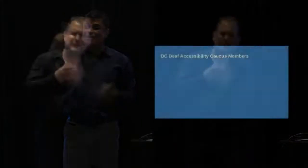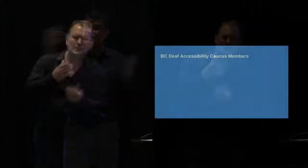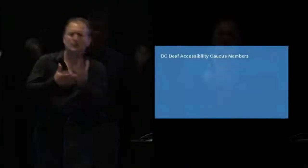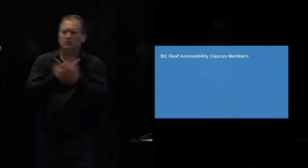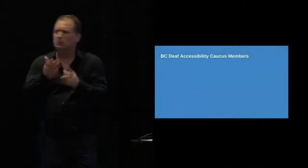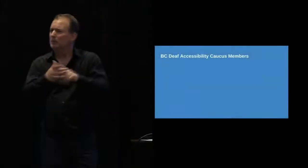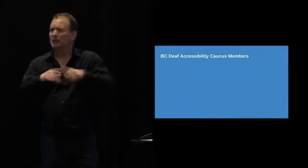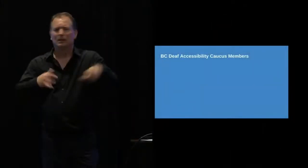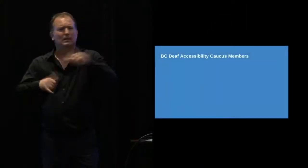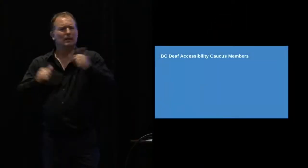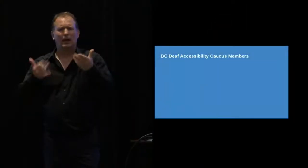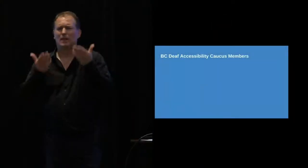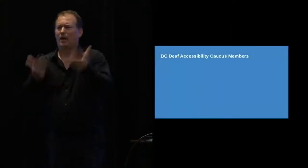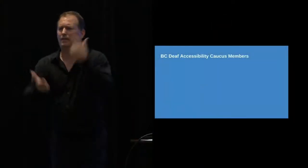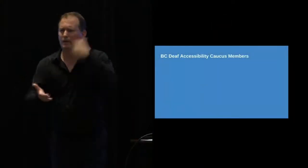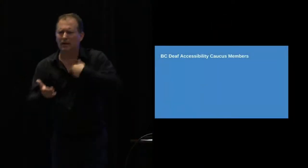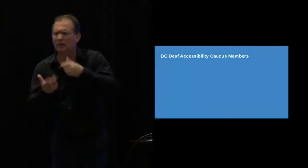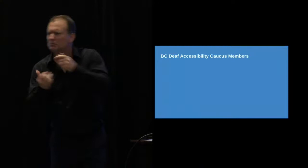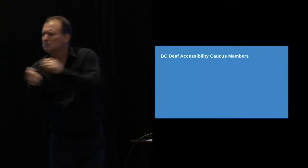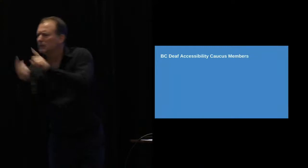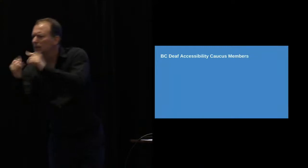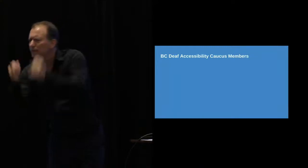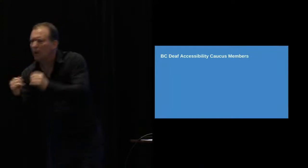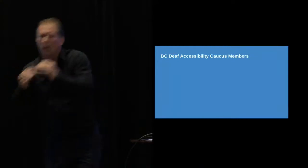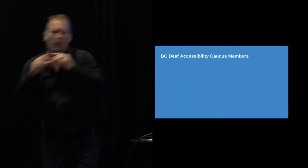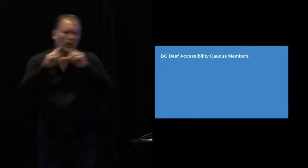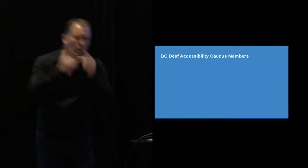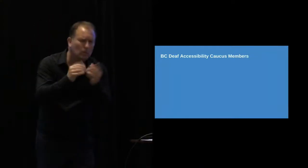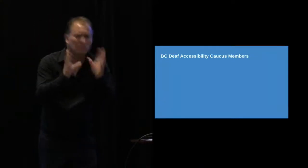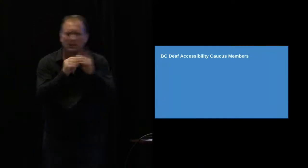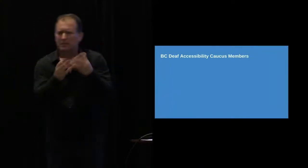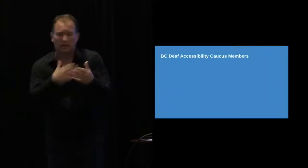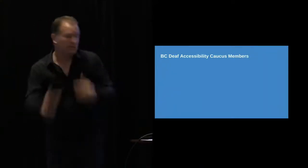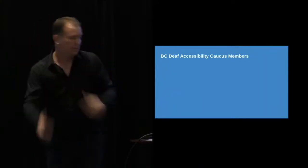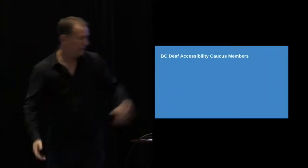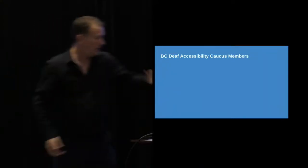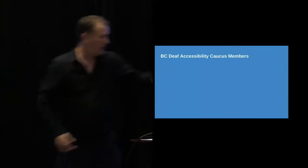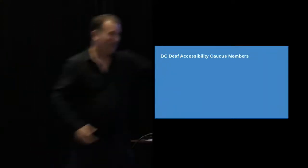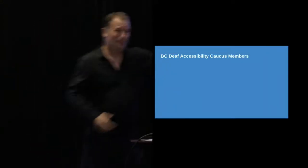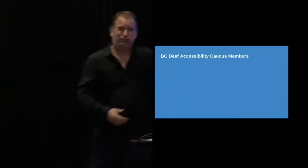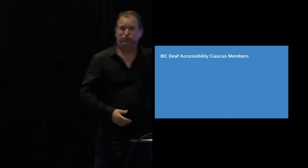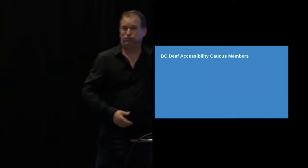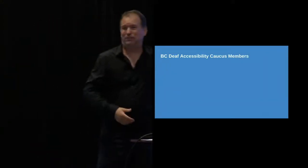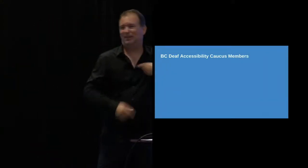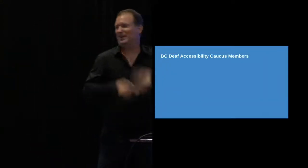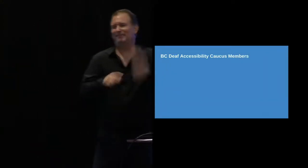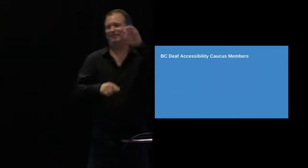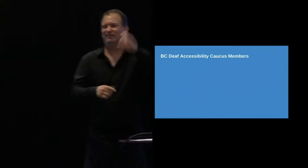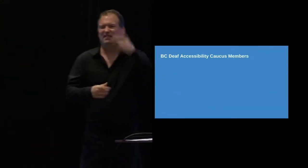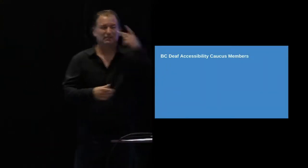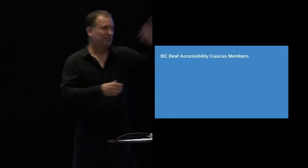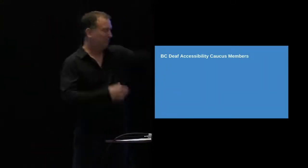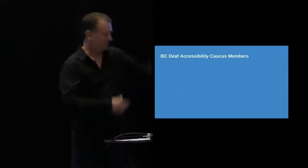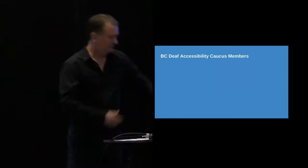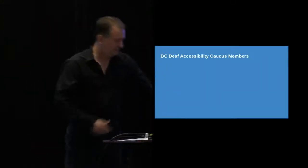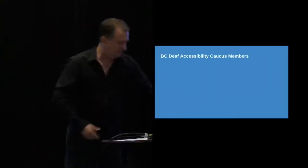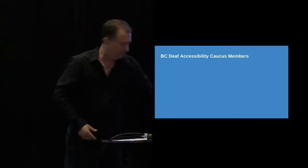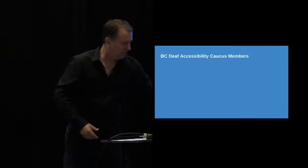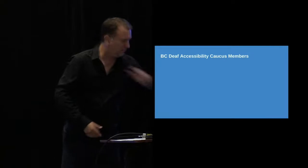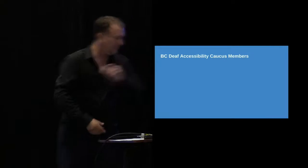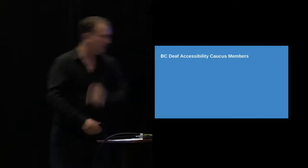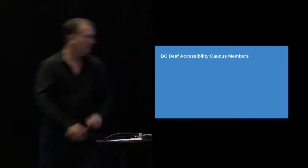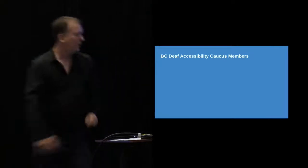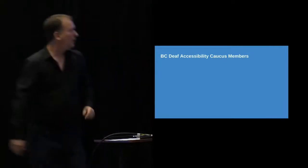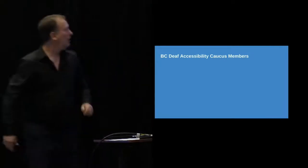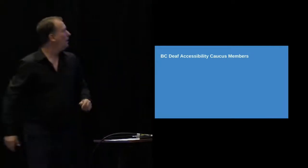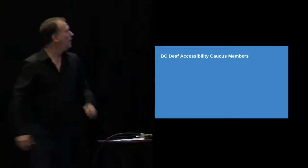There are over 50 people from the Deaf Accessibility Caucus who have come and gone over time. I cannot name